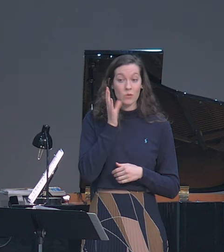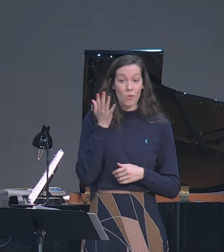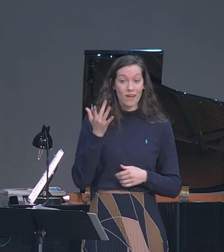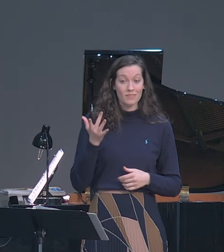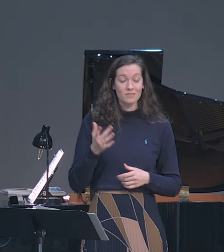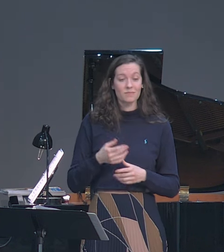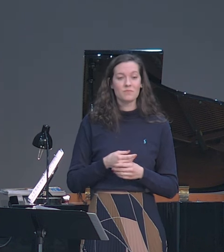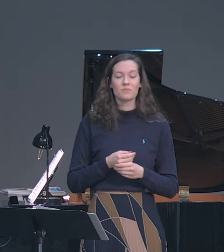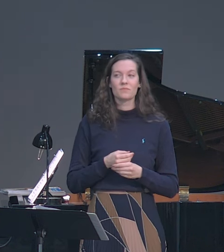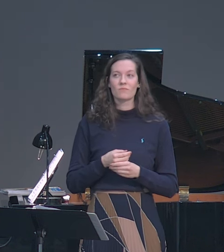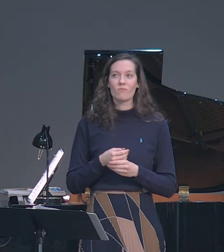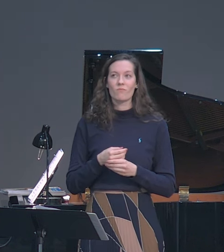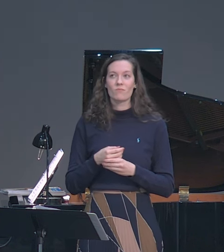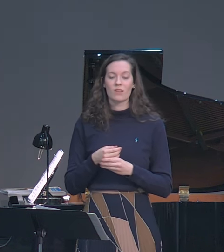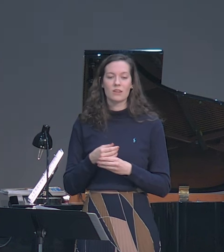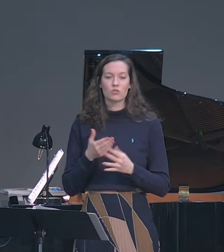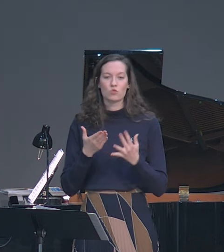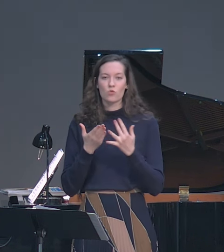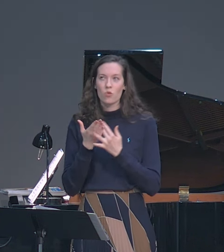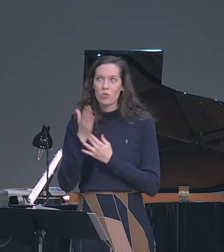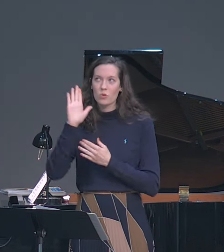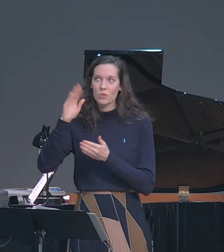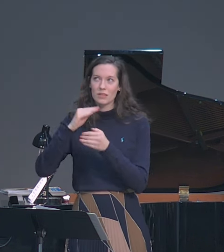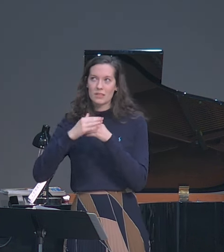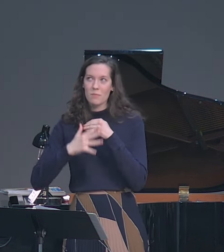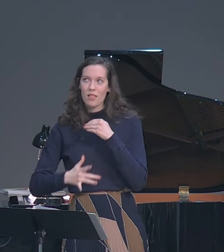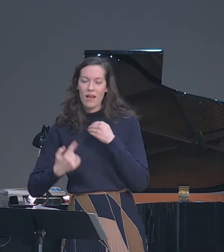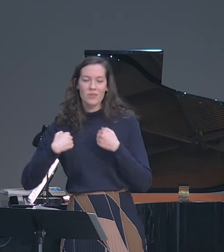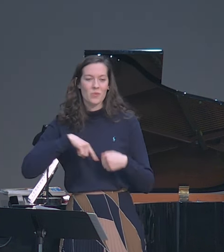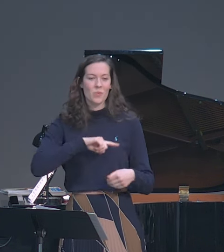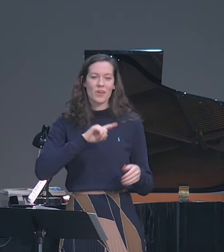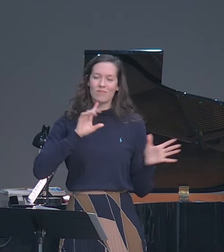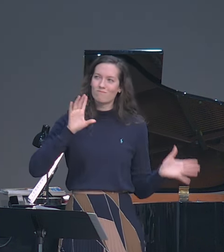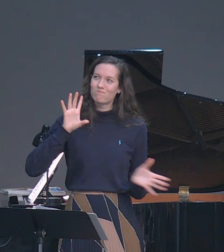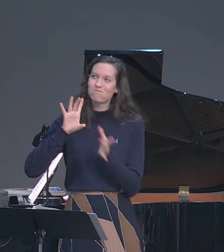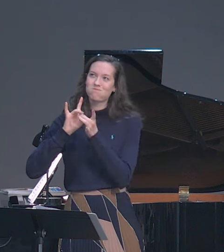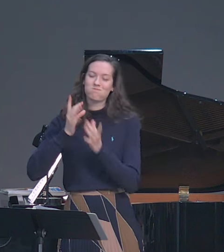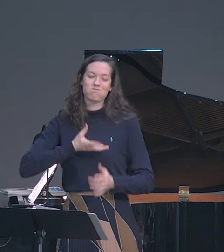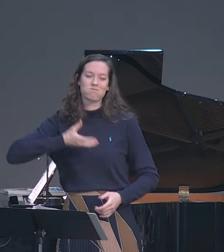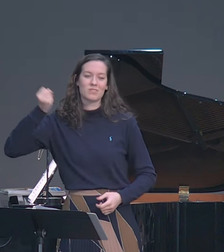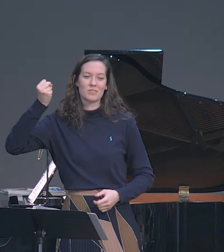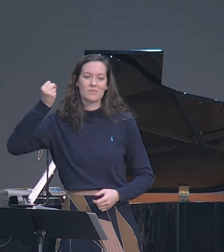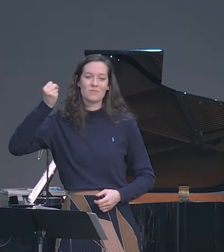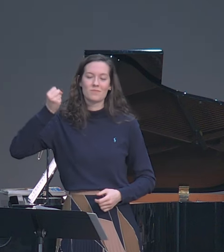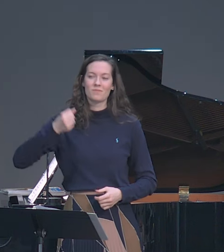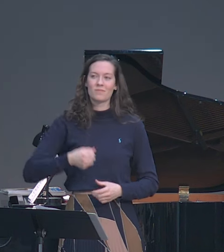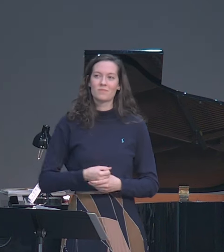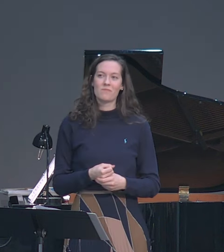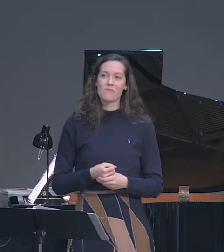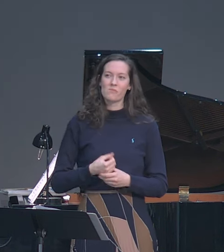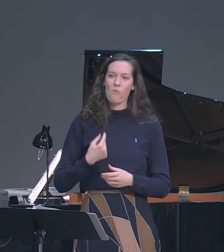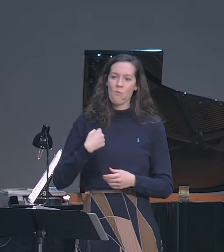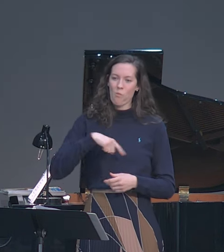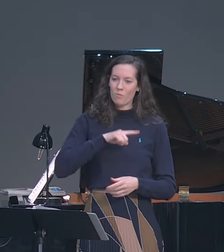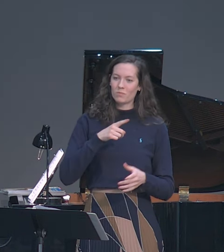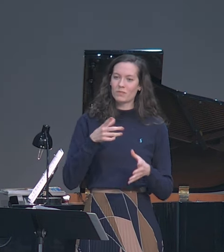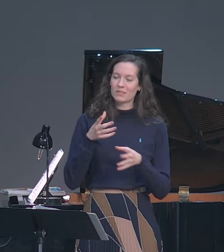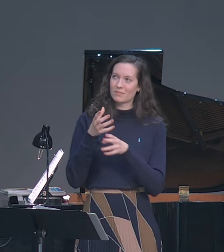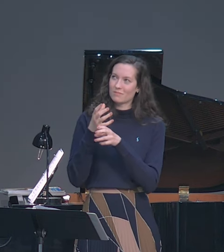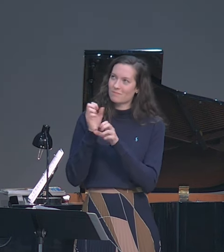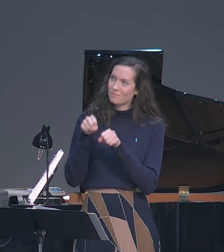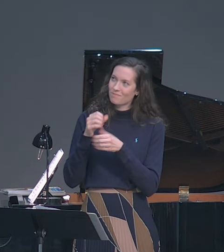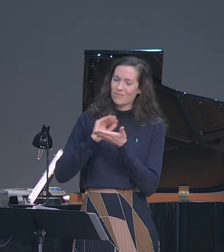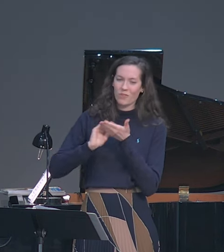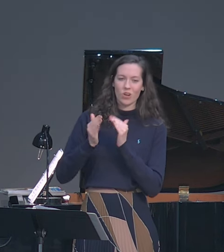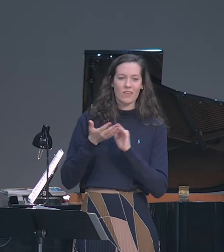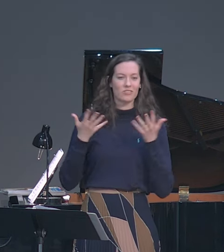it because it's through the blood of Jesus that we were redeemed. It's through the blood of Jesus we are forgiven. It's through the blood of Jesus that we are reconciled to Holy God.